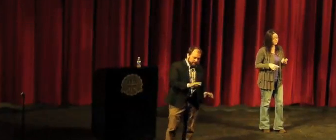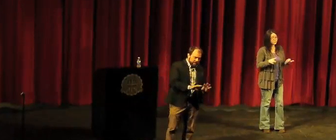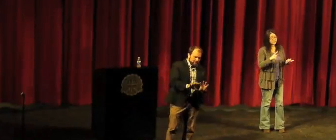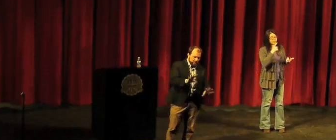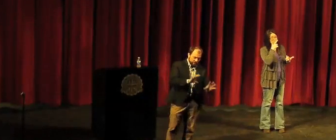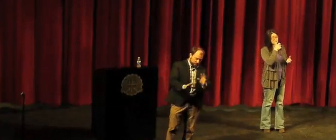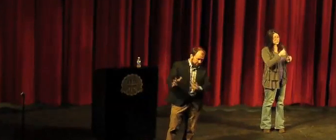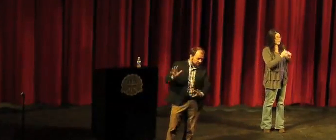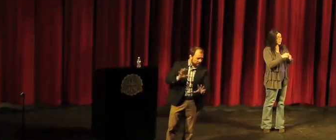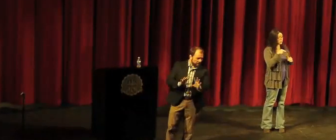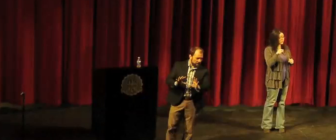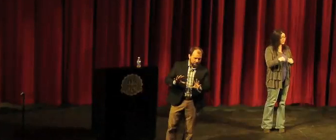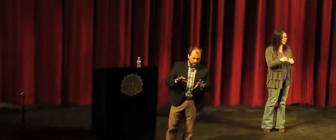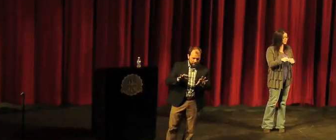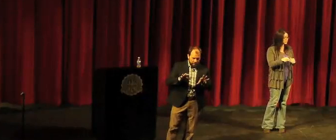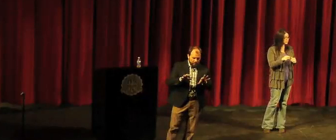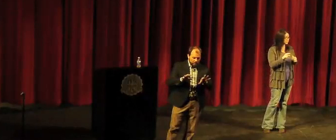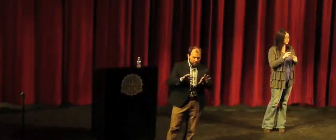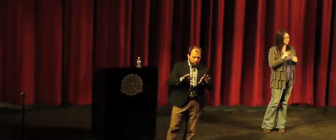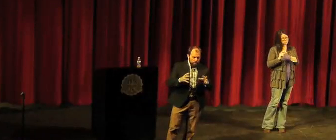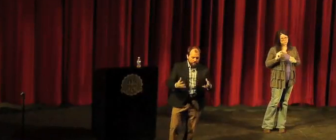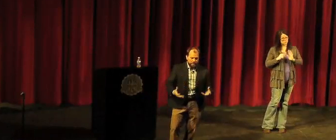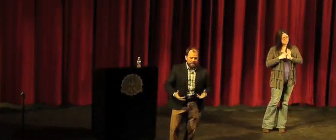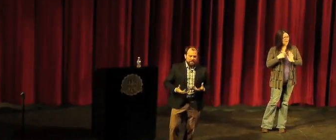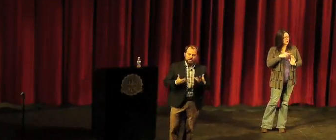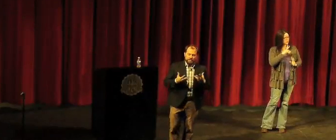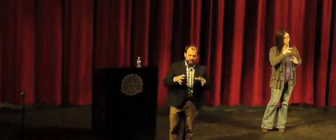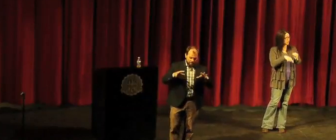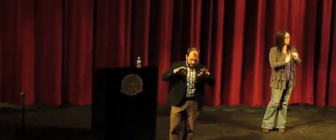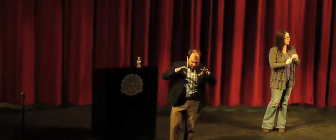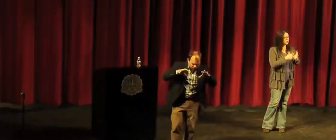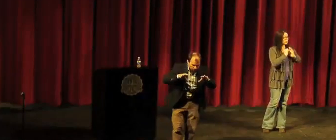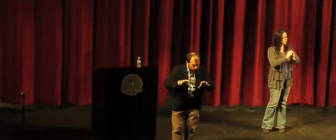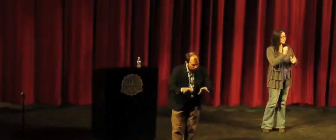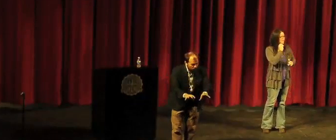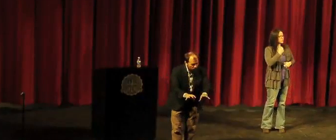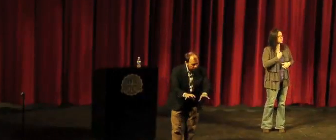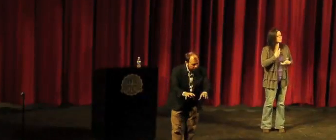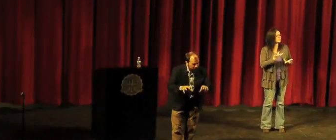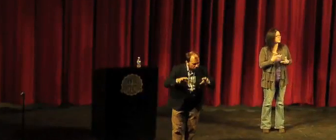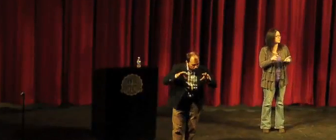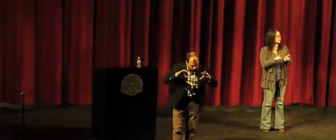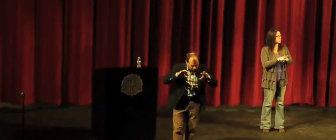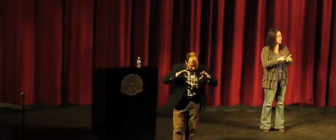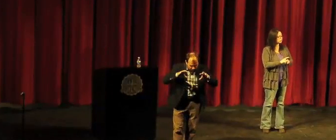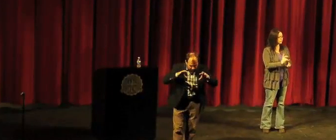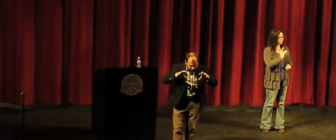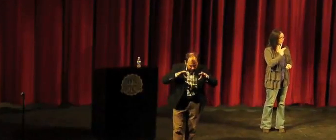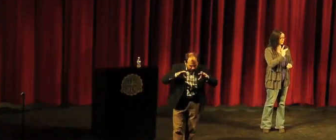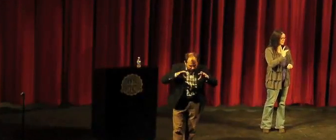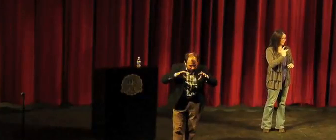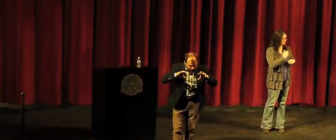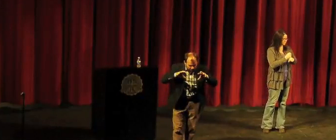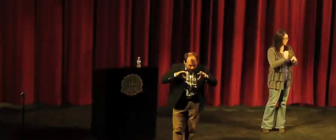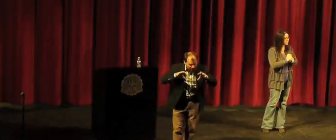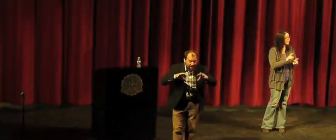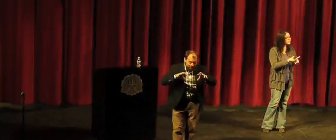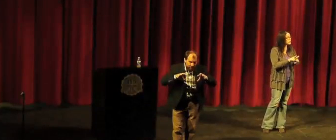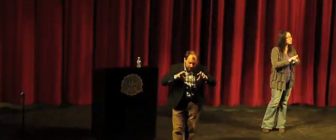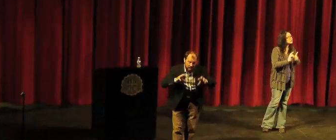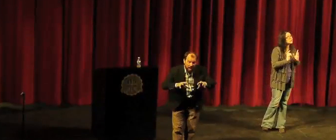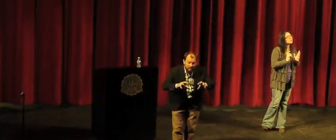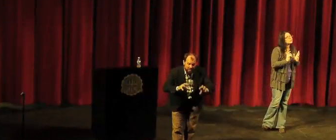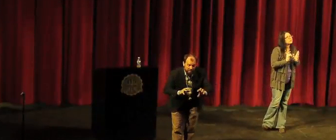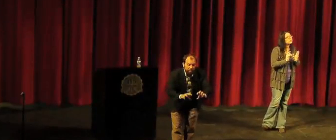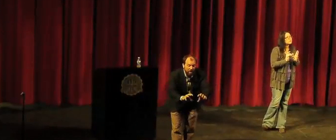Interestingly, in this picture, this model I'm talking about, worship isn't just expressive, it's also formative. It's also the space in which